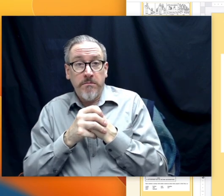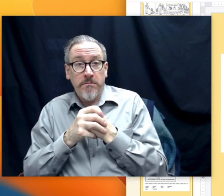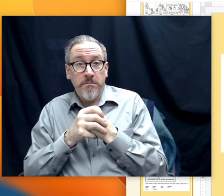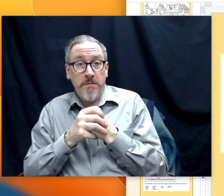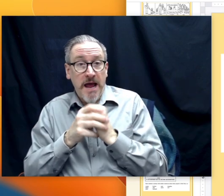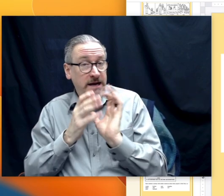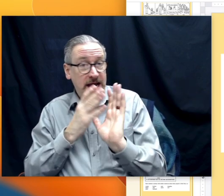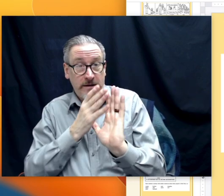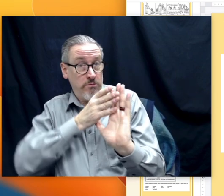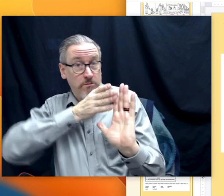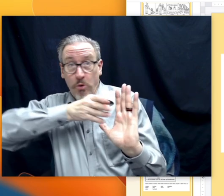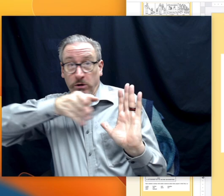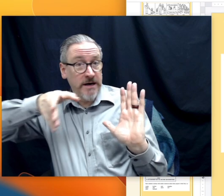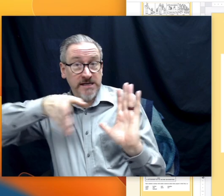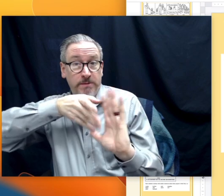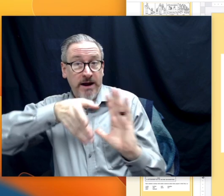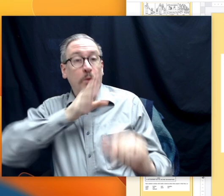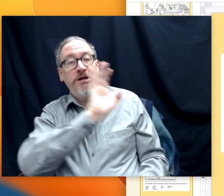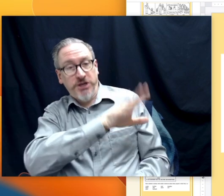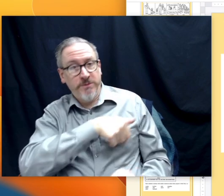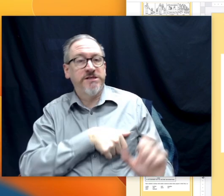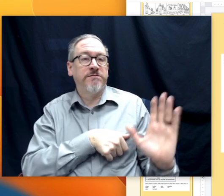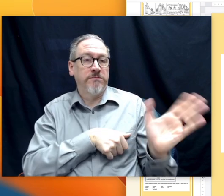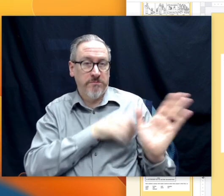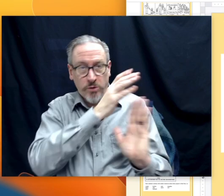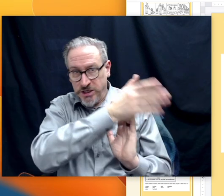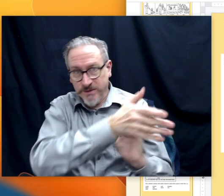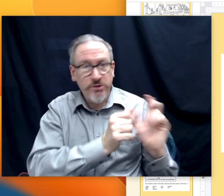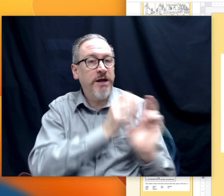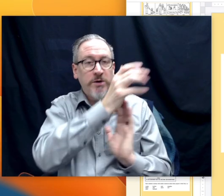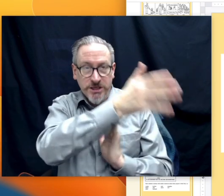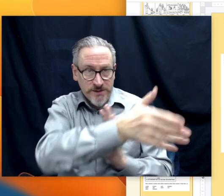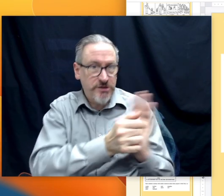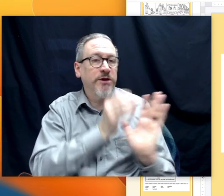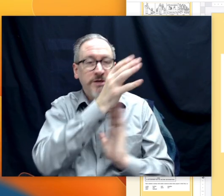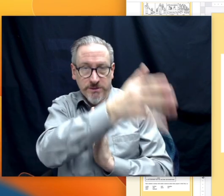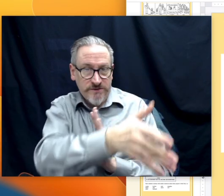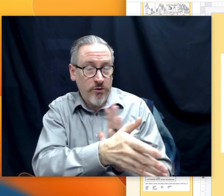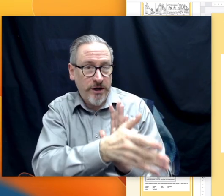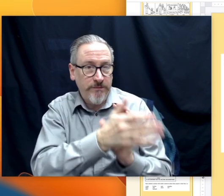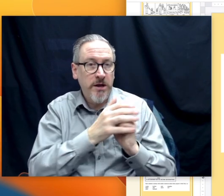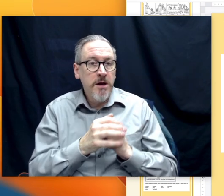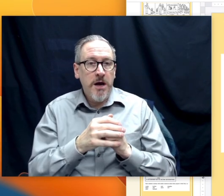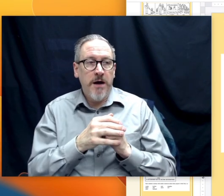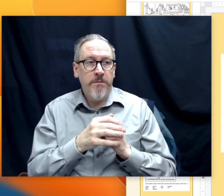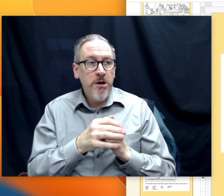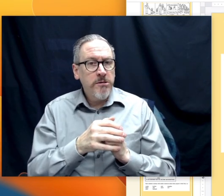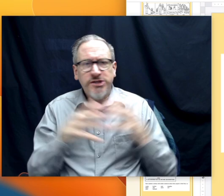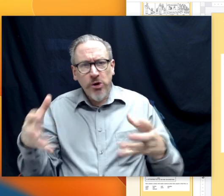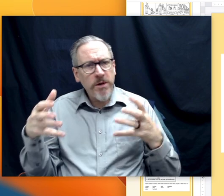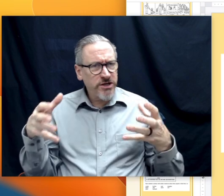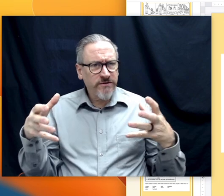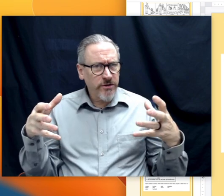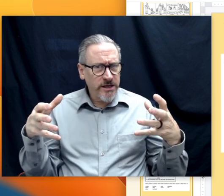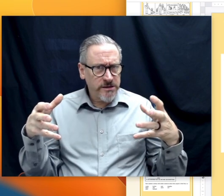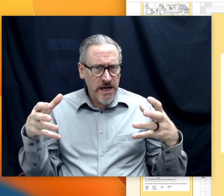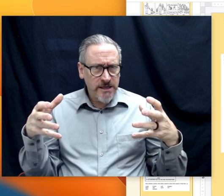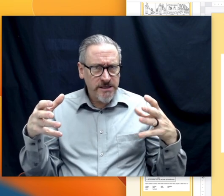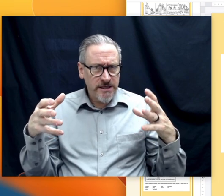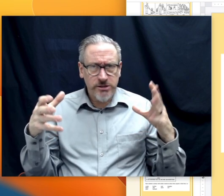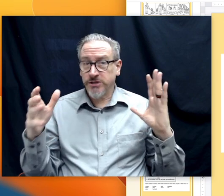um, and again, organized by when she was 20, when she was 30, when she was 40. Um, so much of